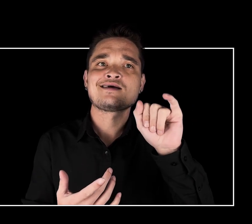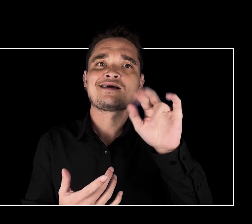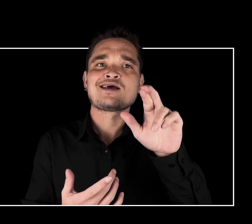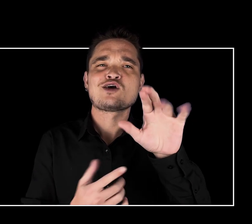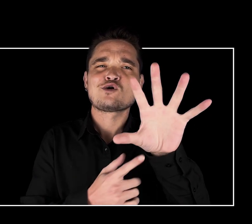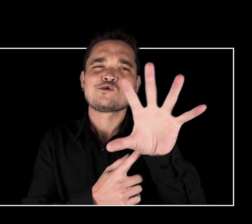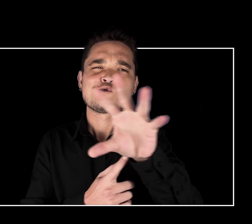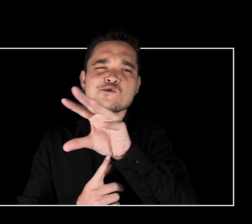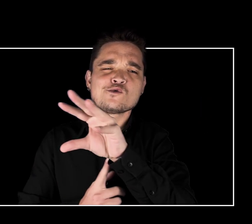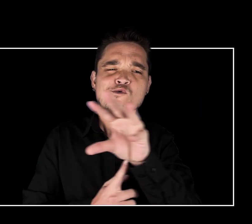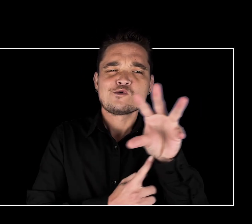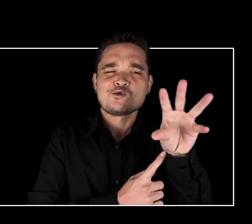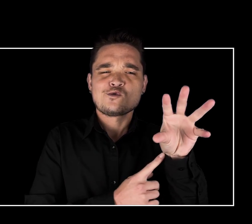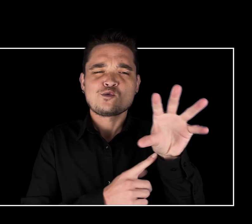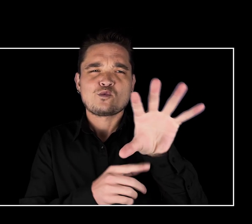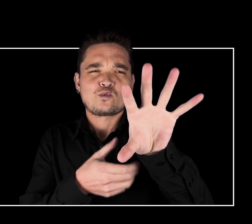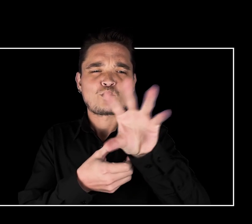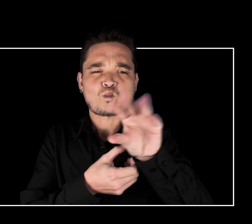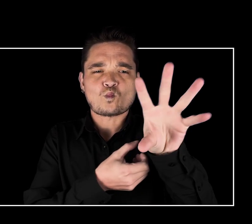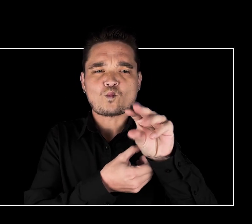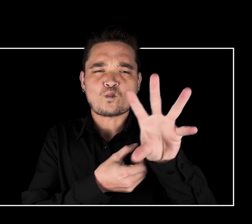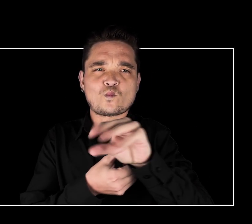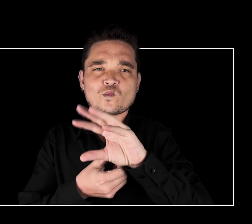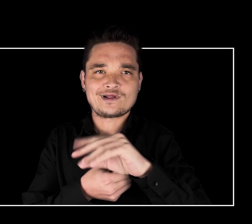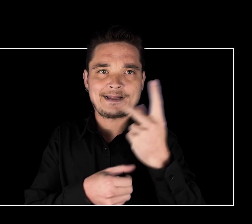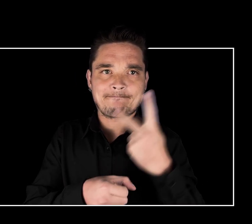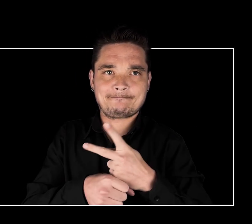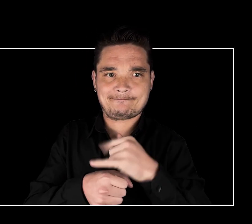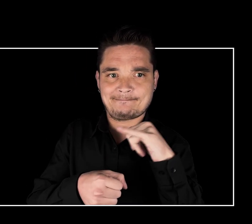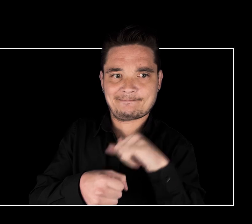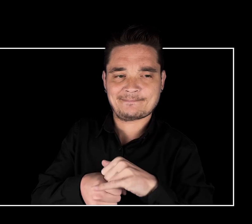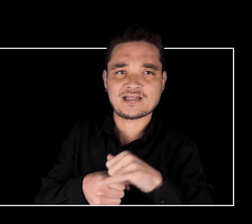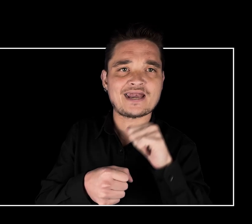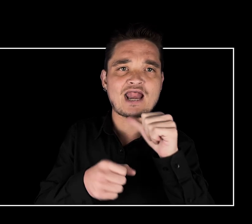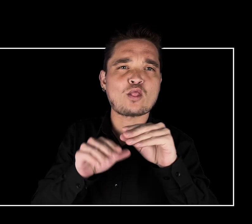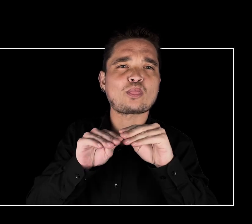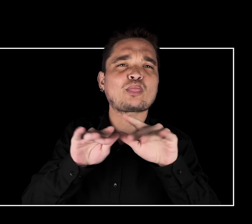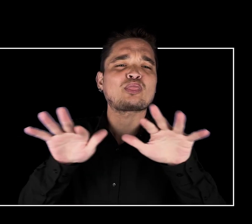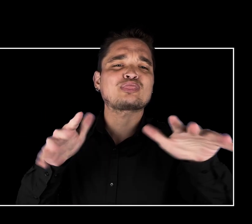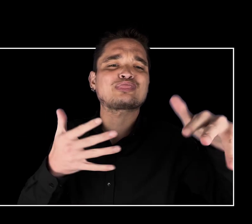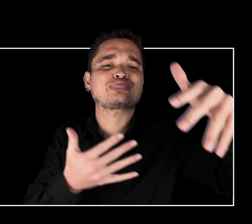filter. This traps dust and prevents it from going back into the air.